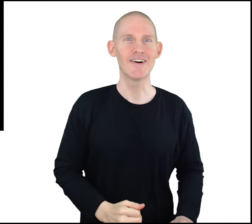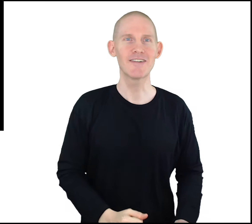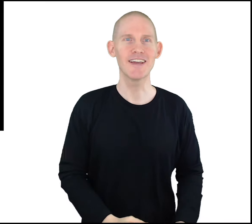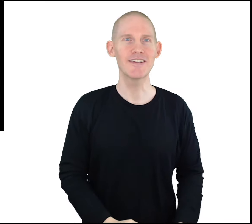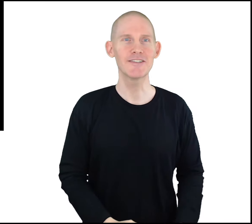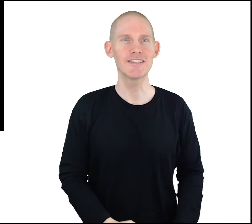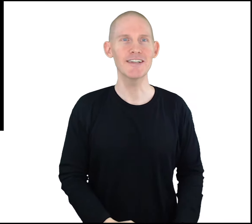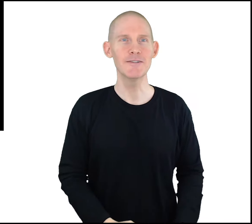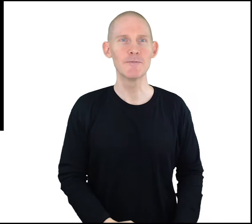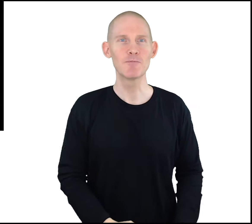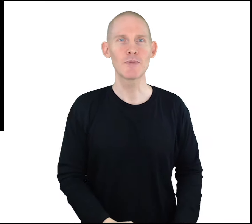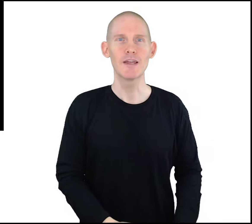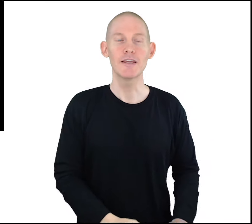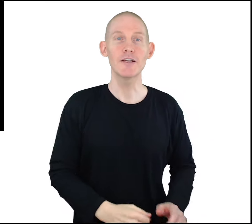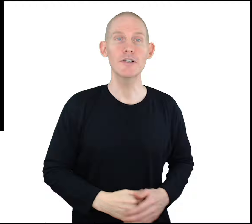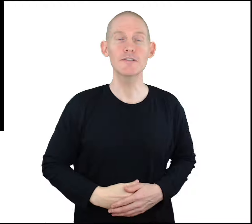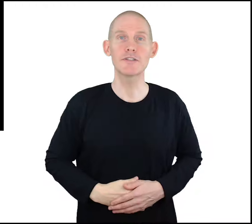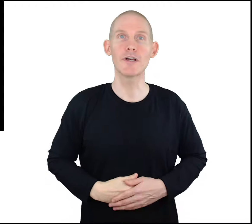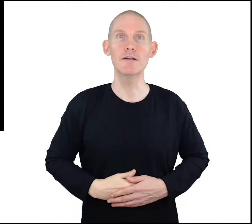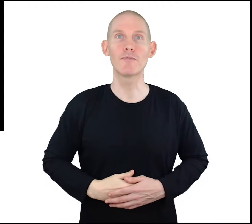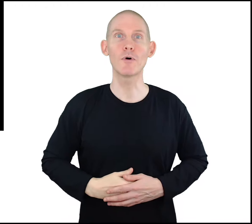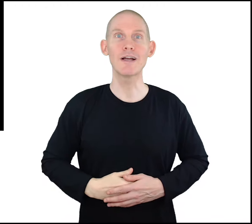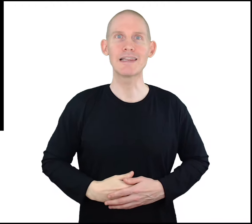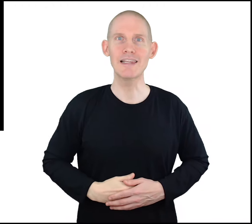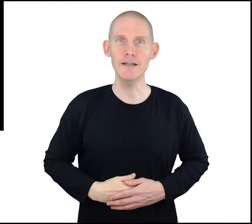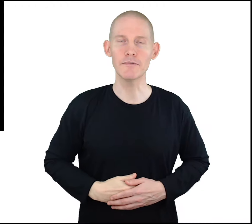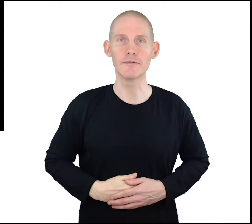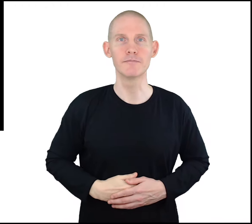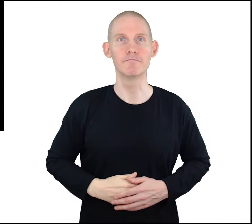Okay, good. Here is a sign for live.